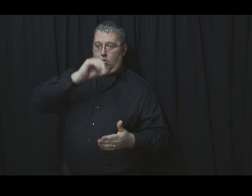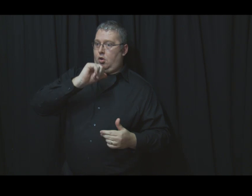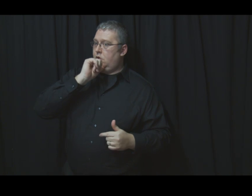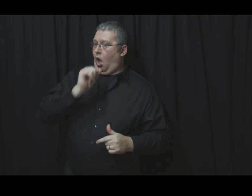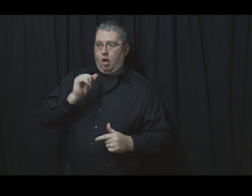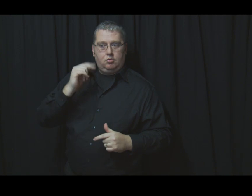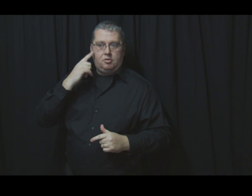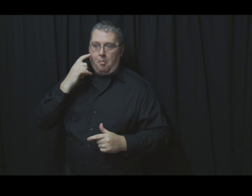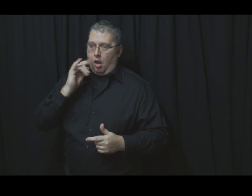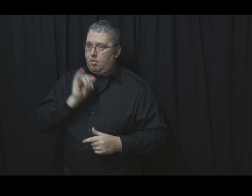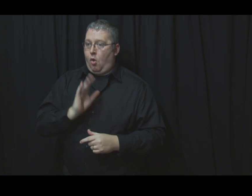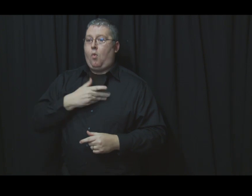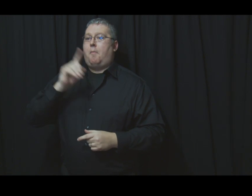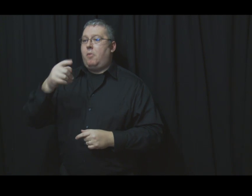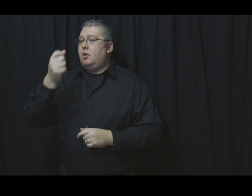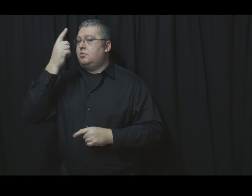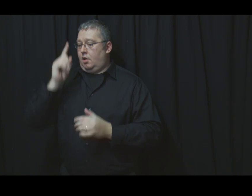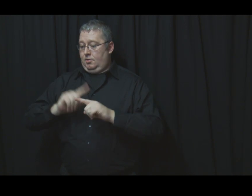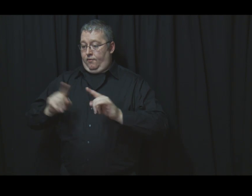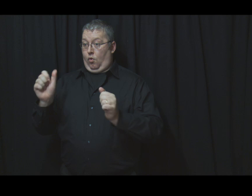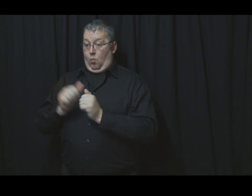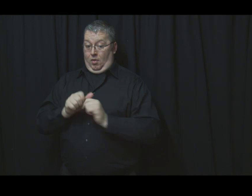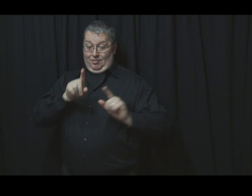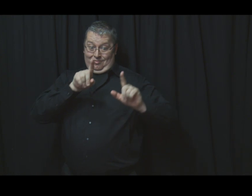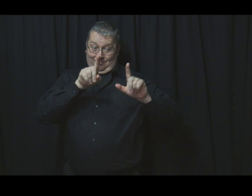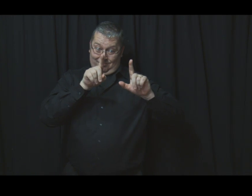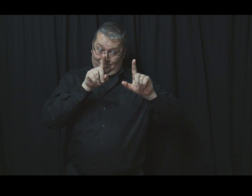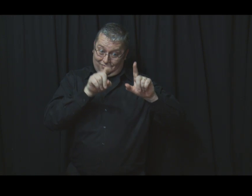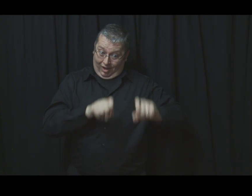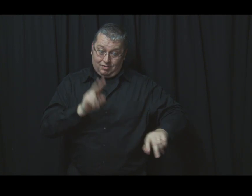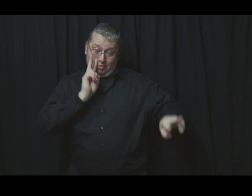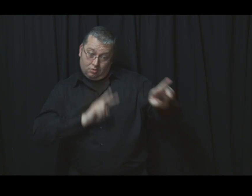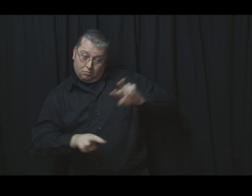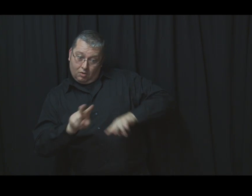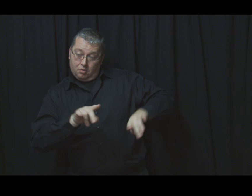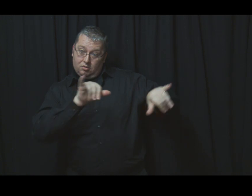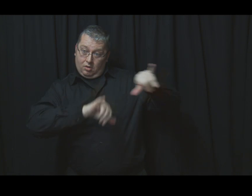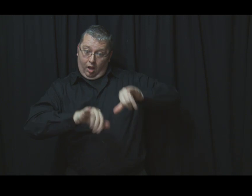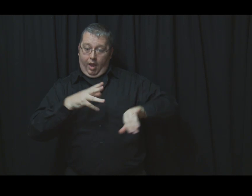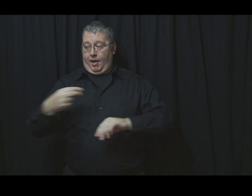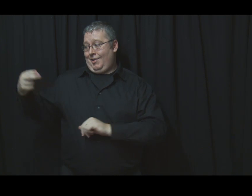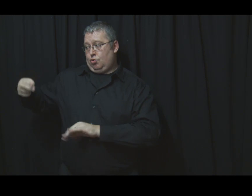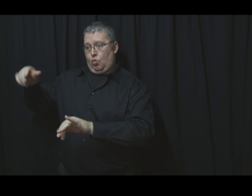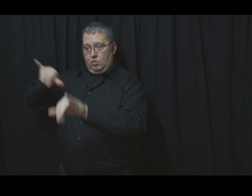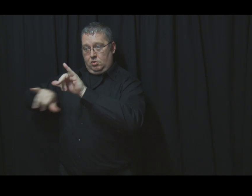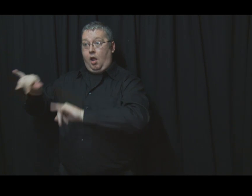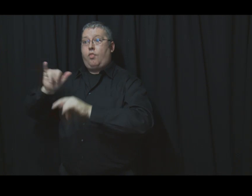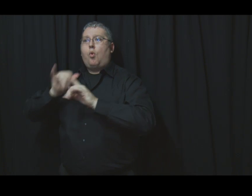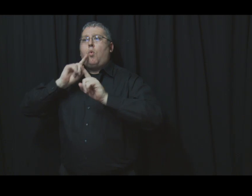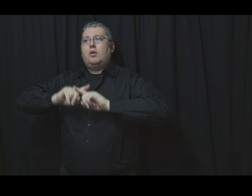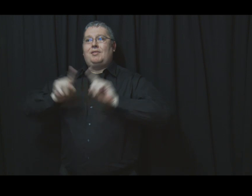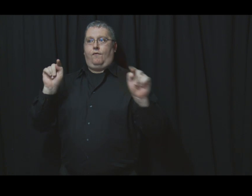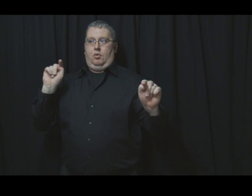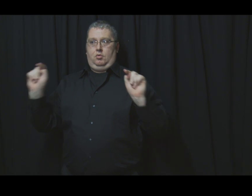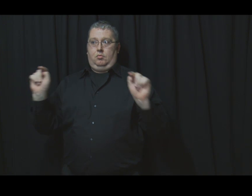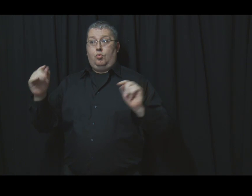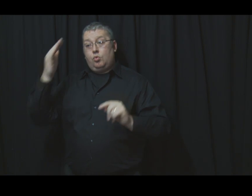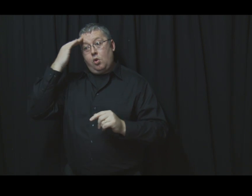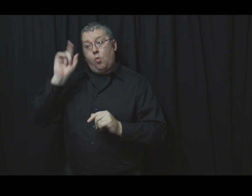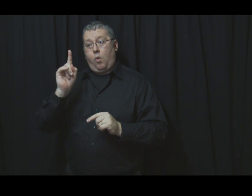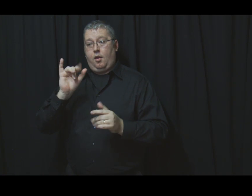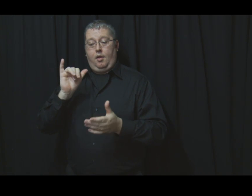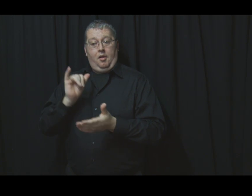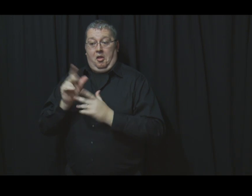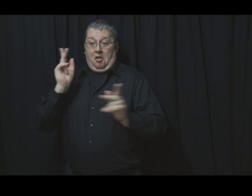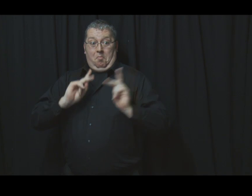need to understand the difference between experimental or observational science and historical science. And you know what? The secularists don't like me